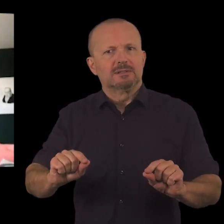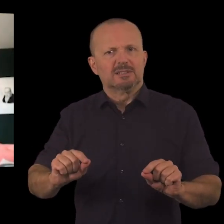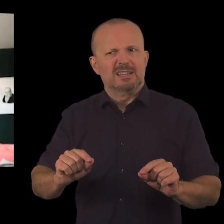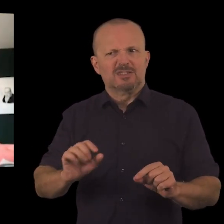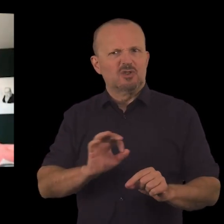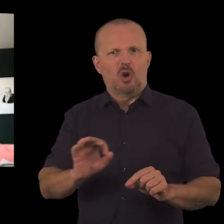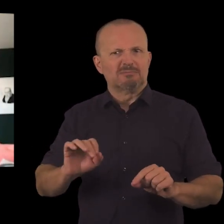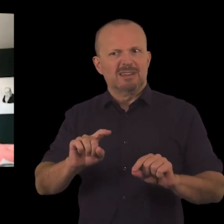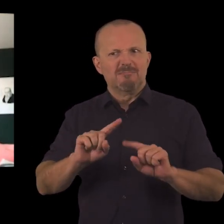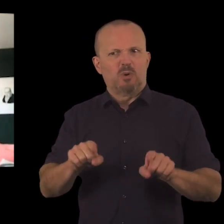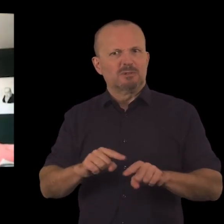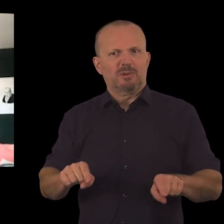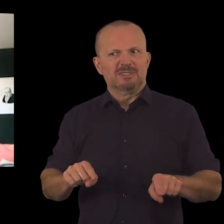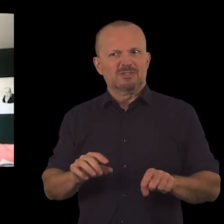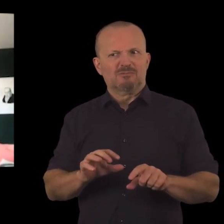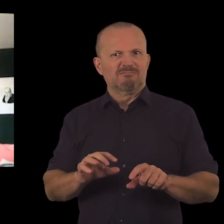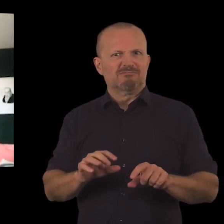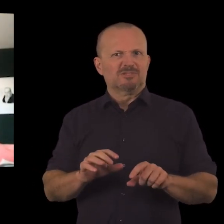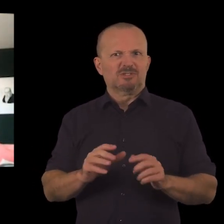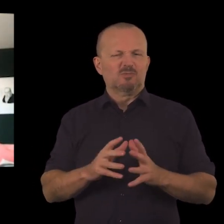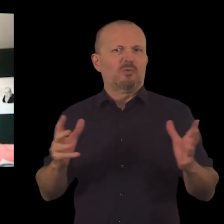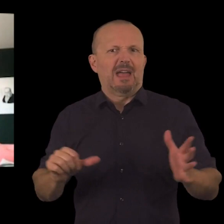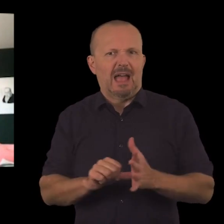it's not that hard. Yeah.